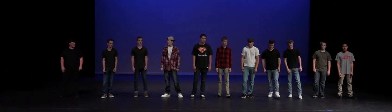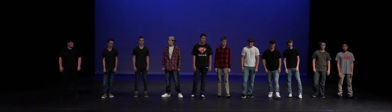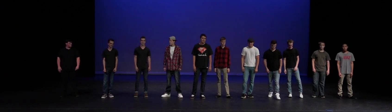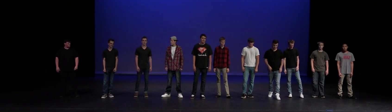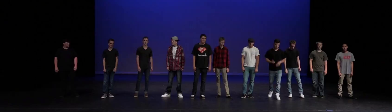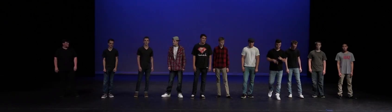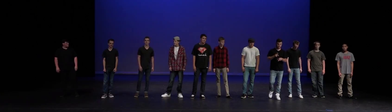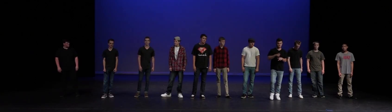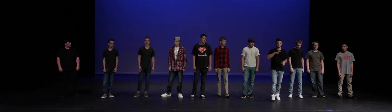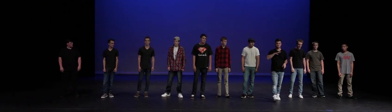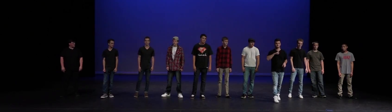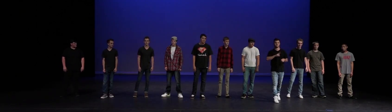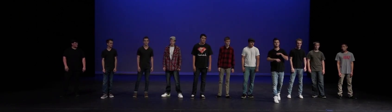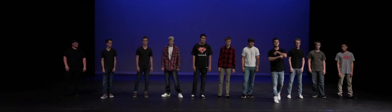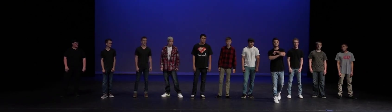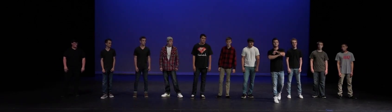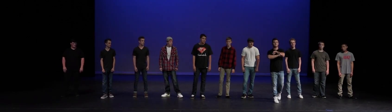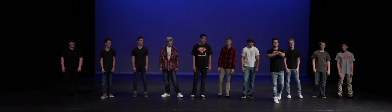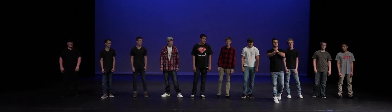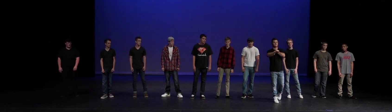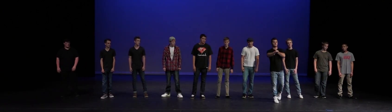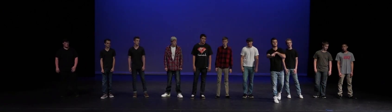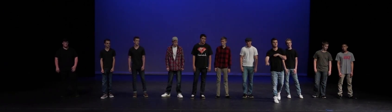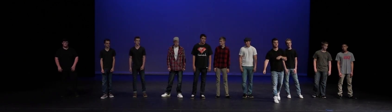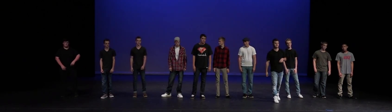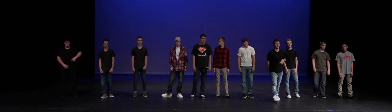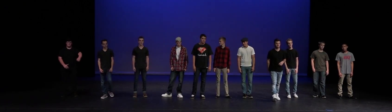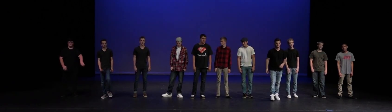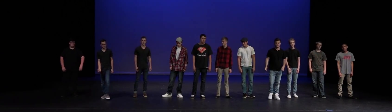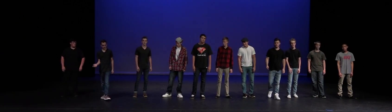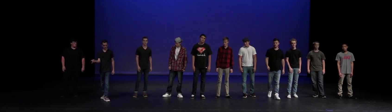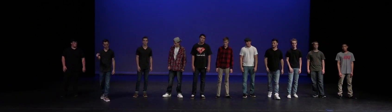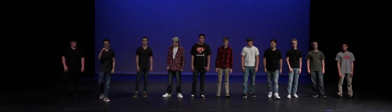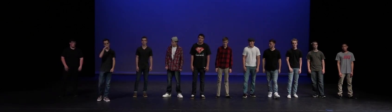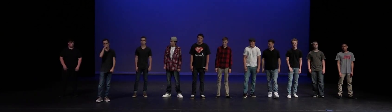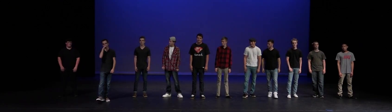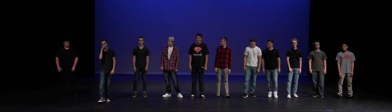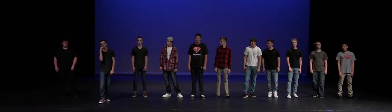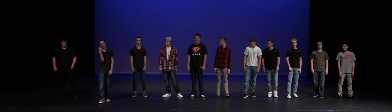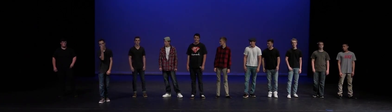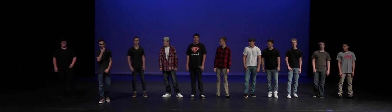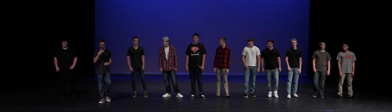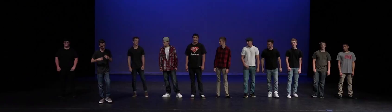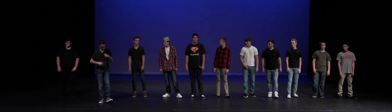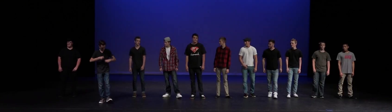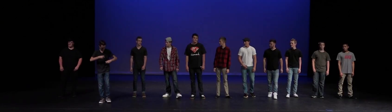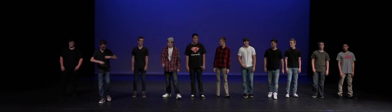The kind of ladies can't resist, it takes an orphan with a stutter.